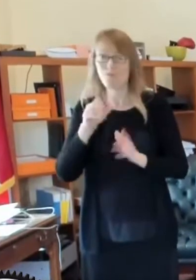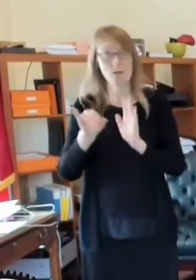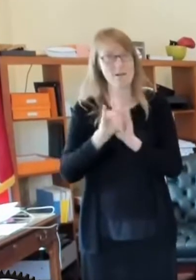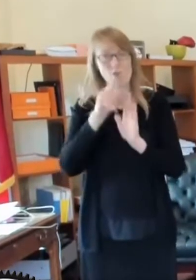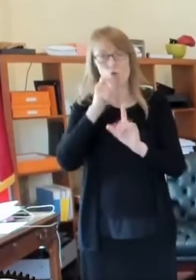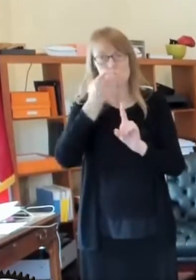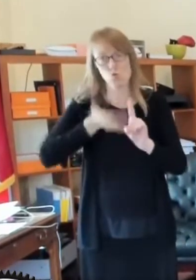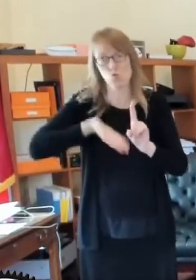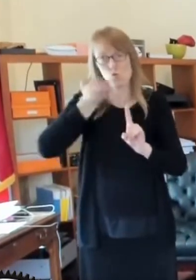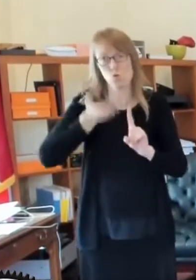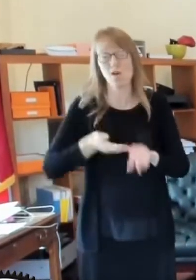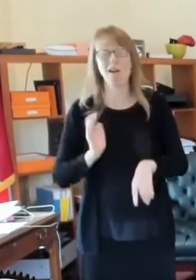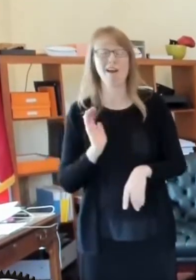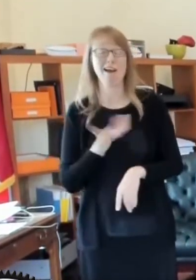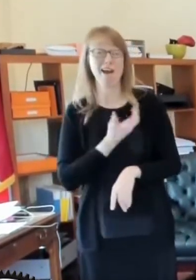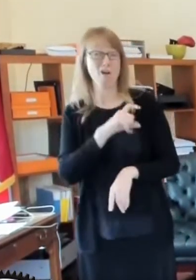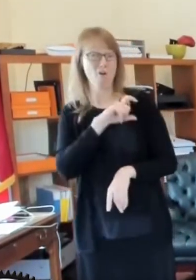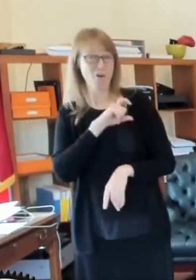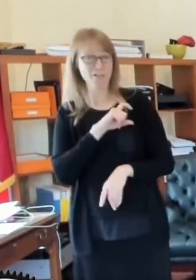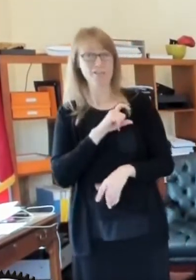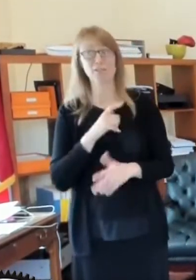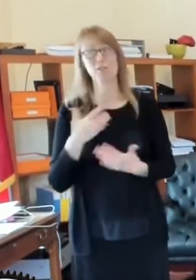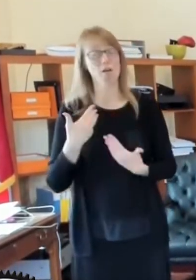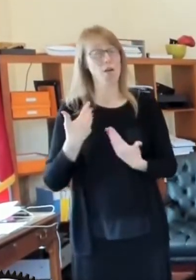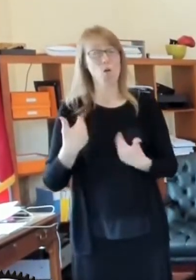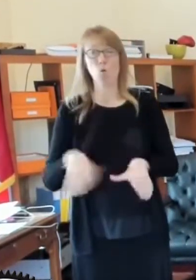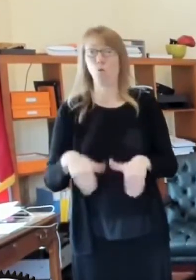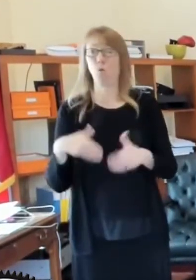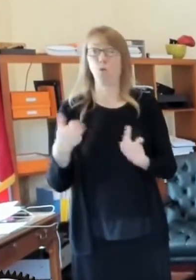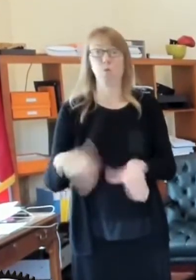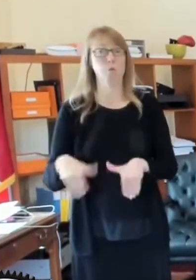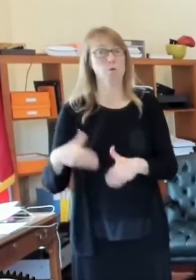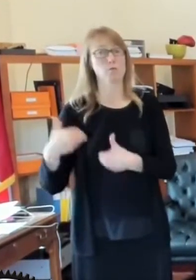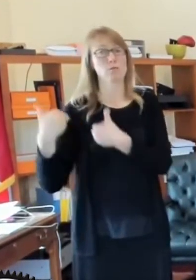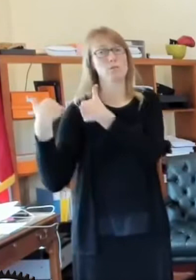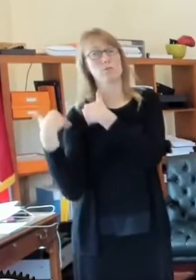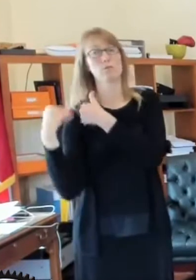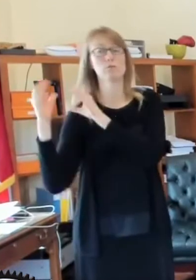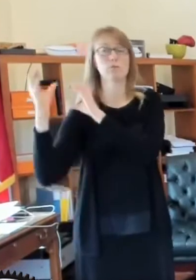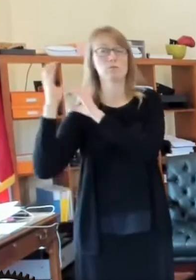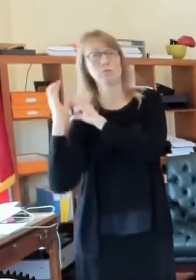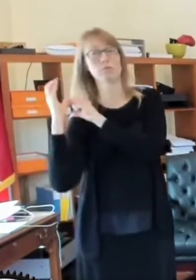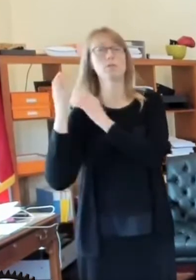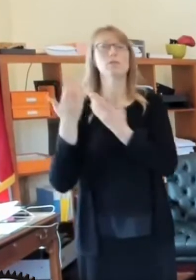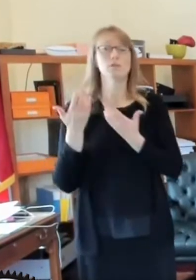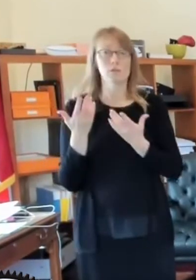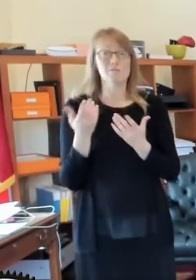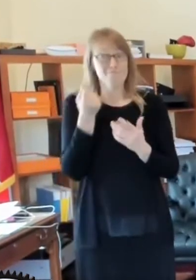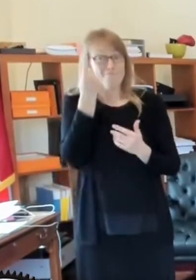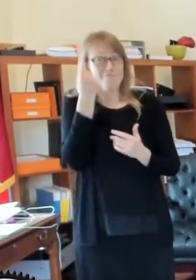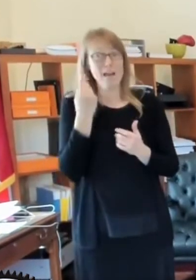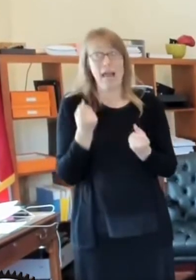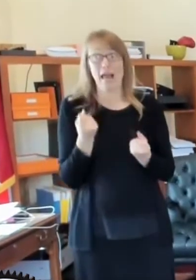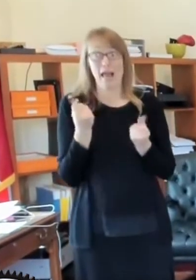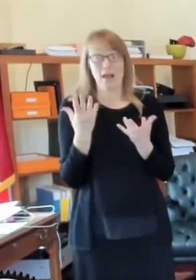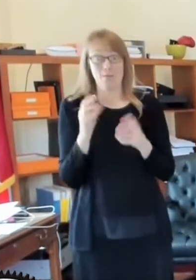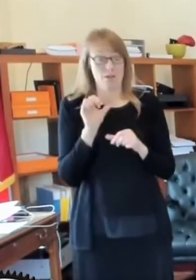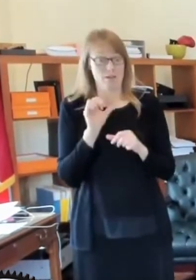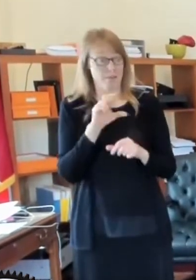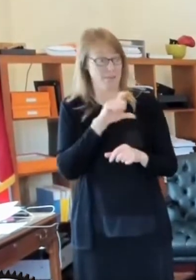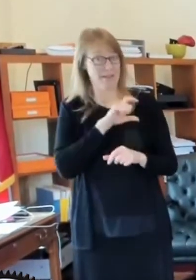extremely thin, and we are short police officers to begin with, as you all know. I've talked about this a lot,